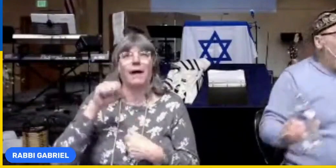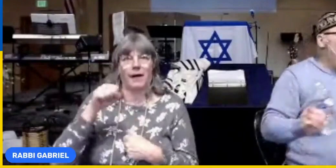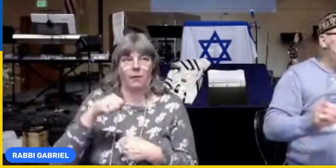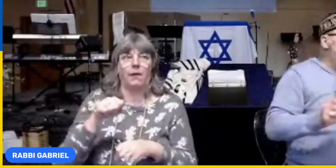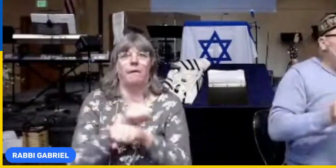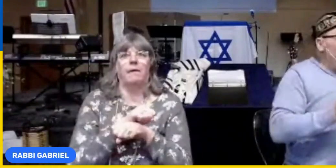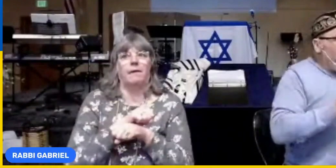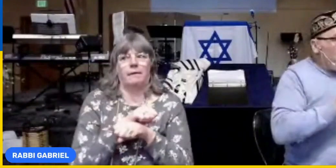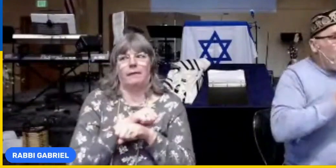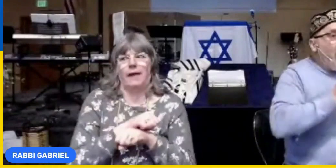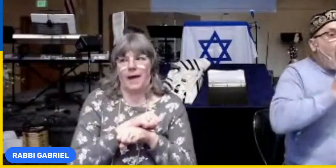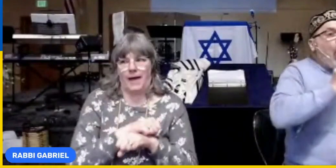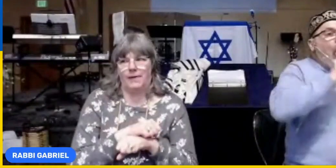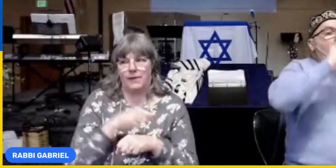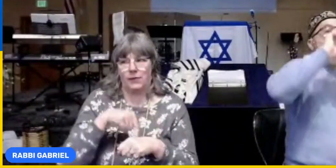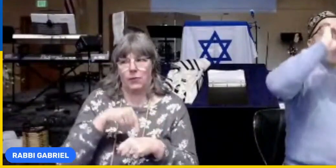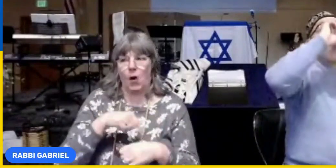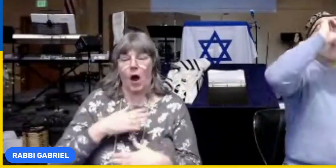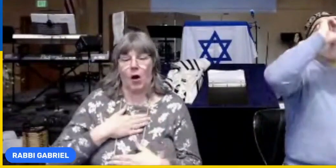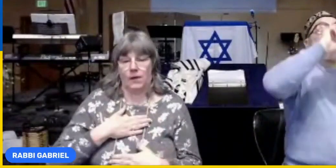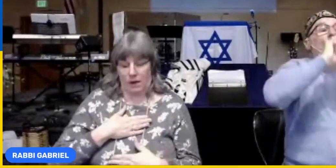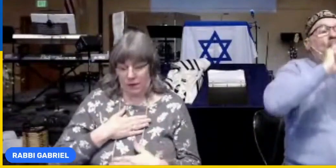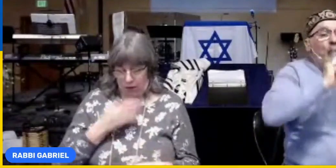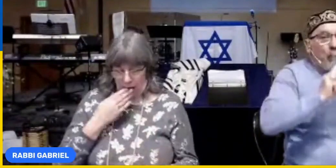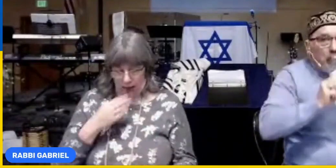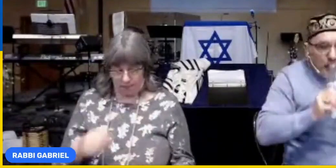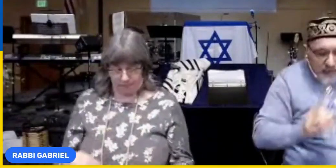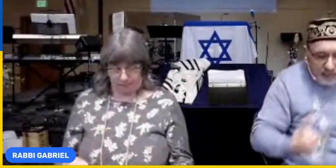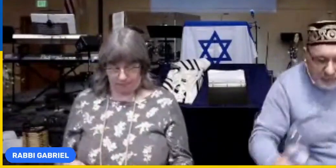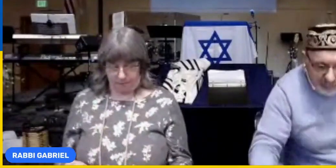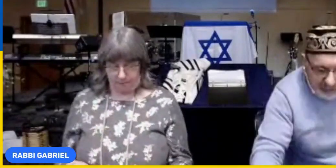the half-brother of Yeshua,